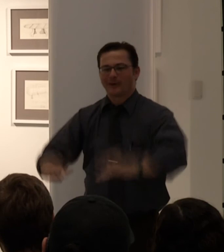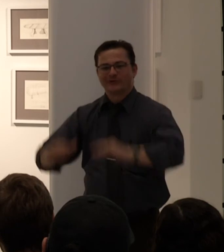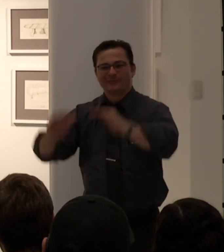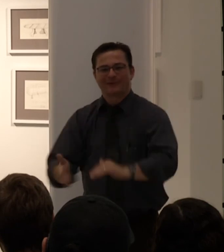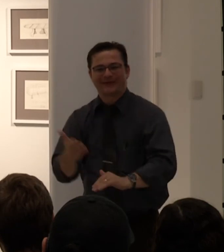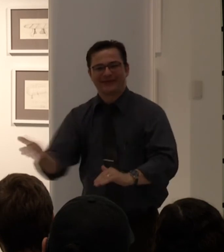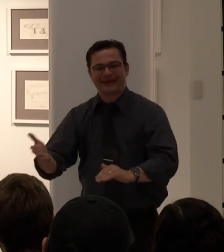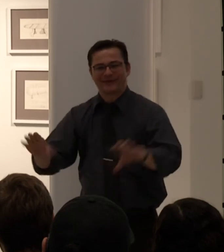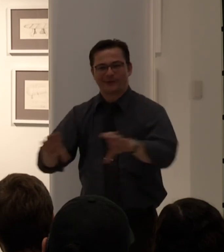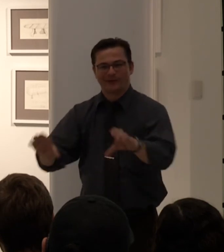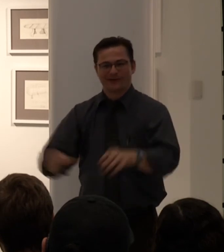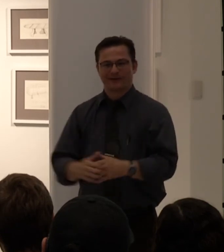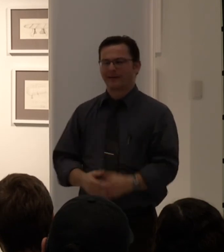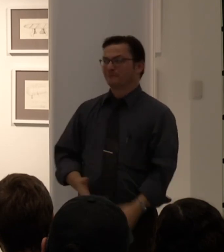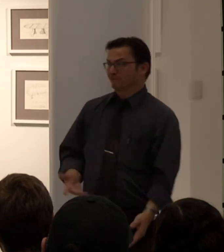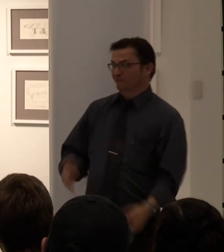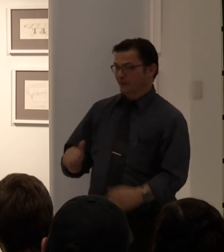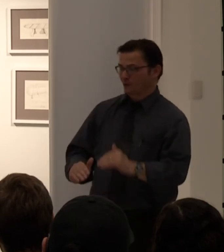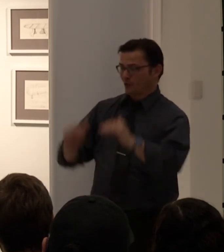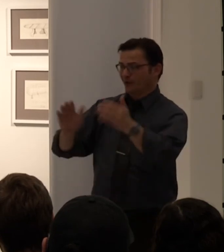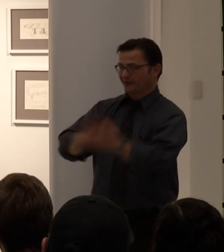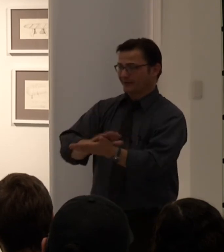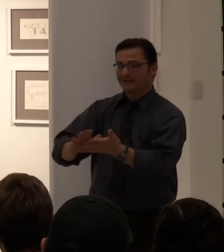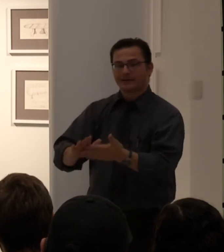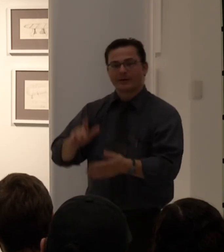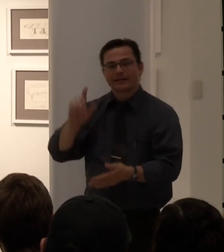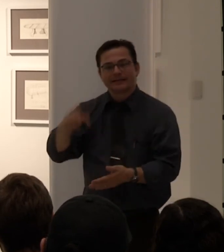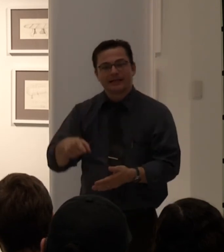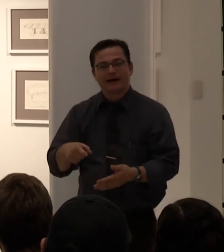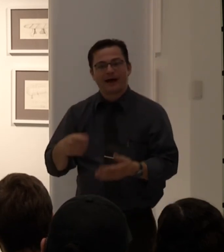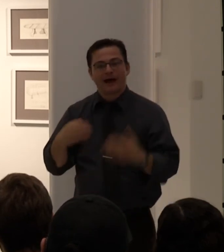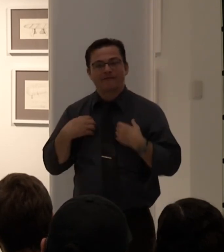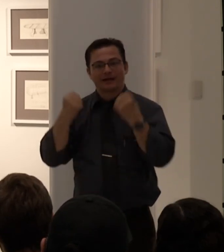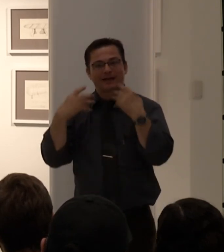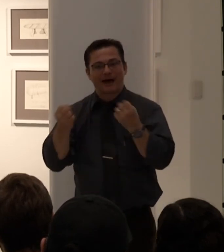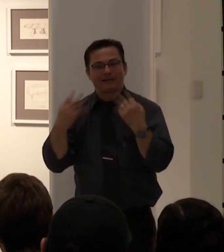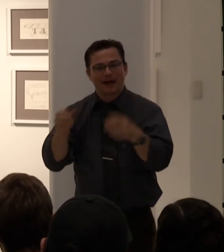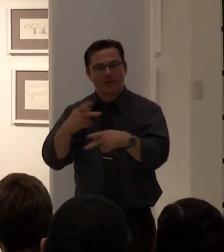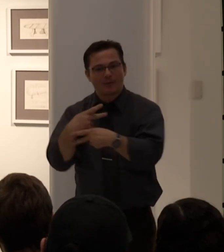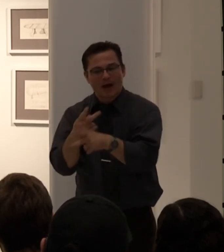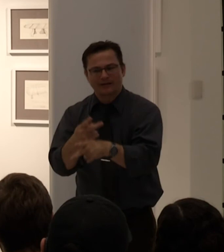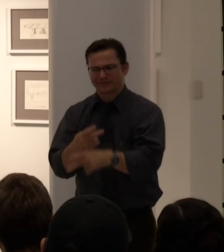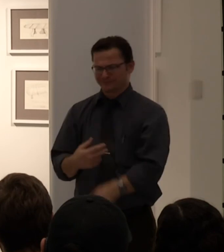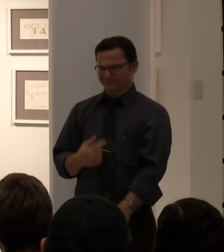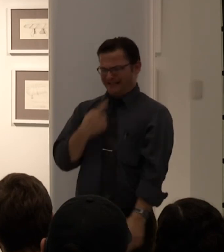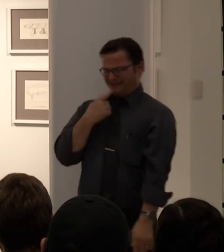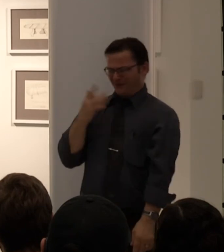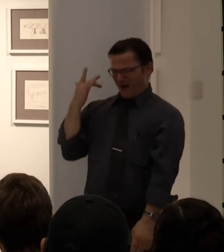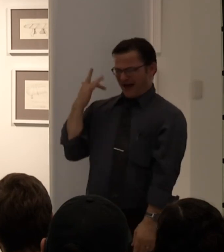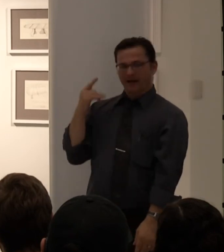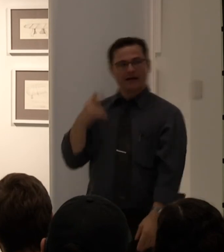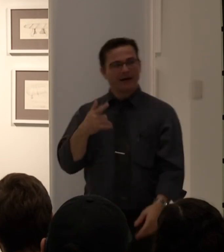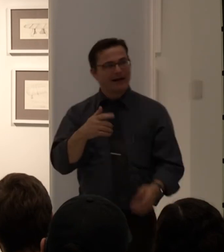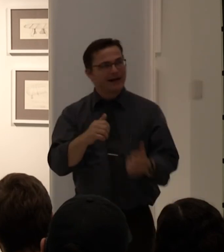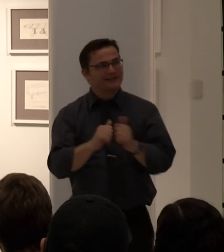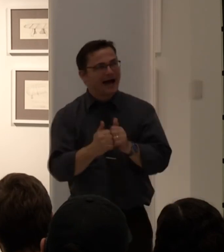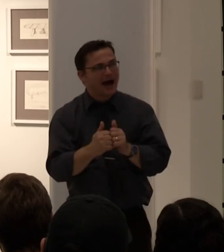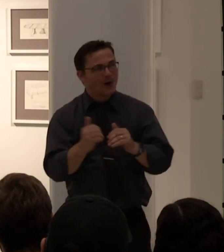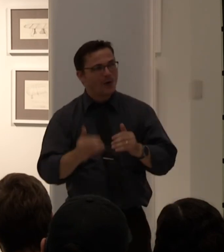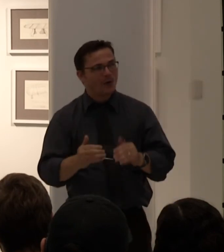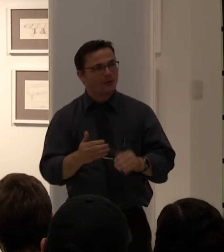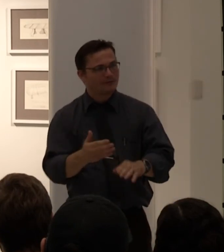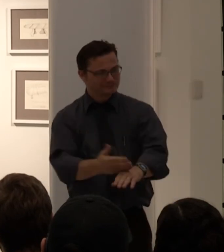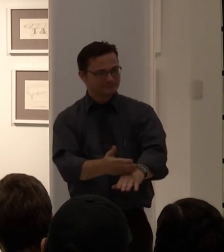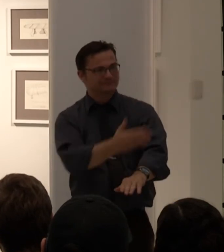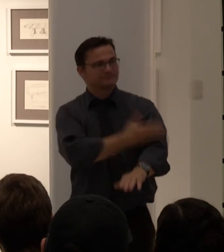I said, it's growing nicely. And he said, well, you have to come out with lots and lots of products. I said, why? He said, that's how you grow a business, by